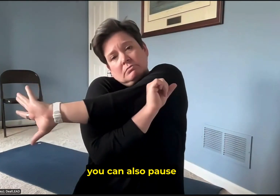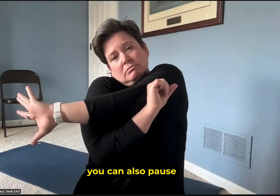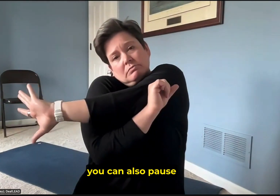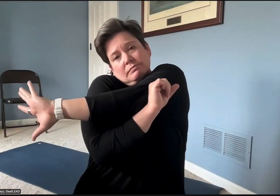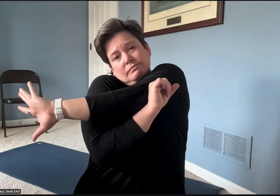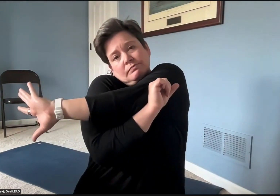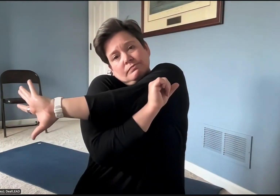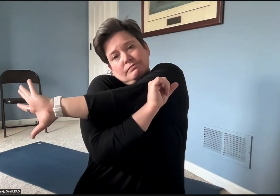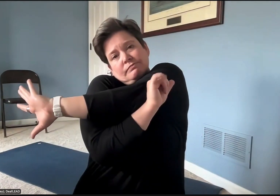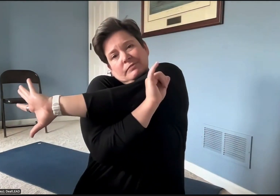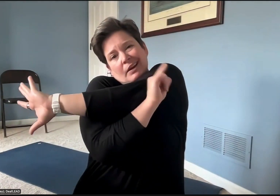pause